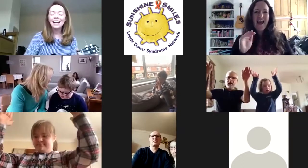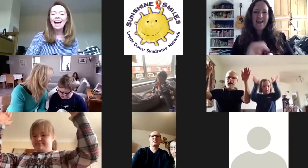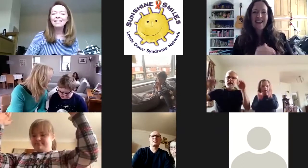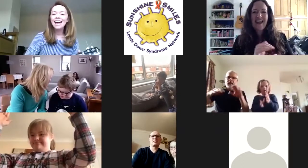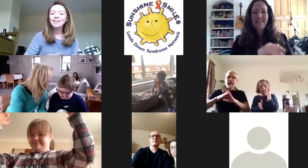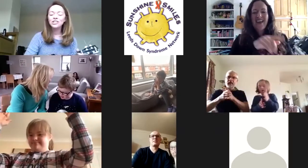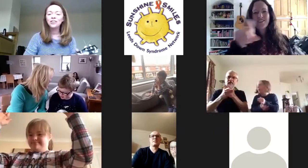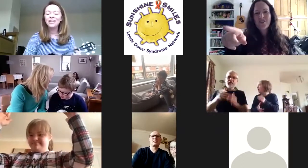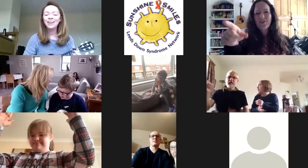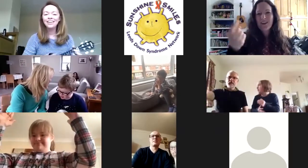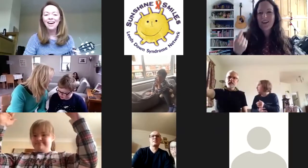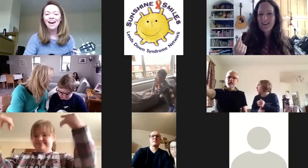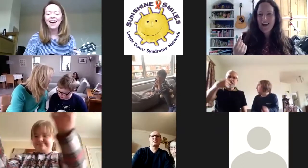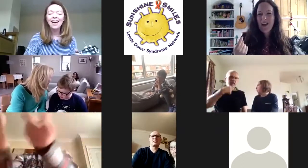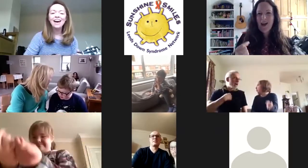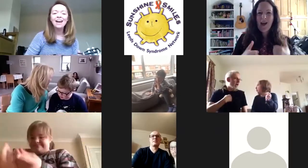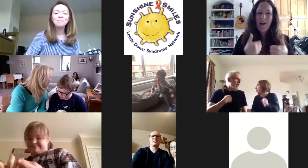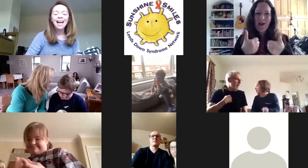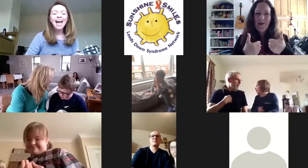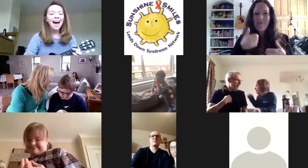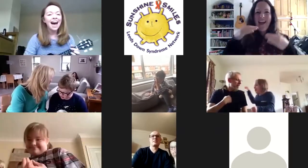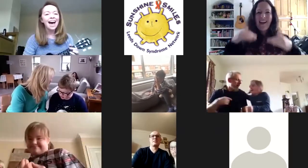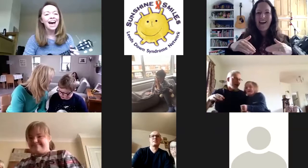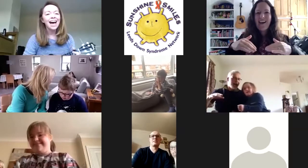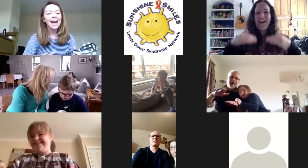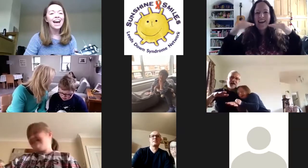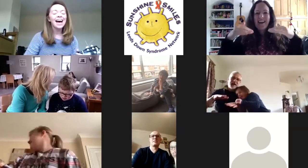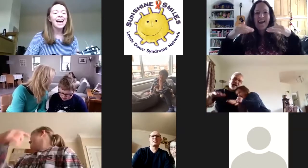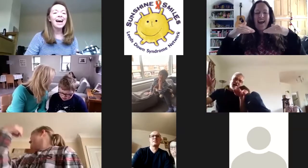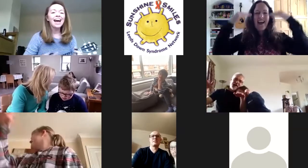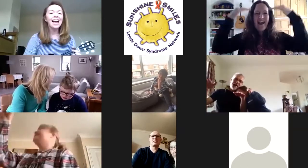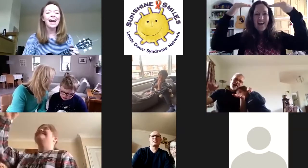I, glad that you could come.